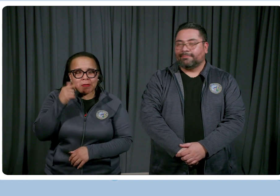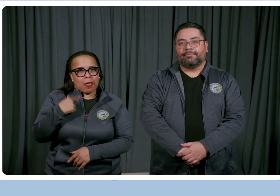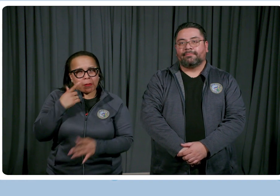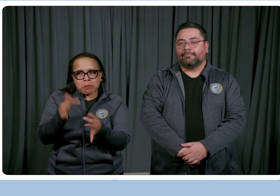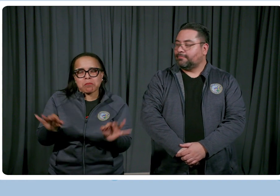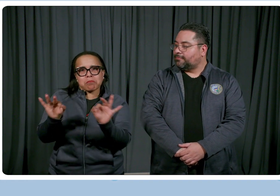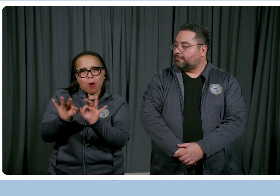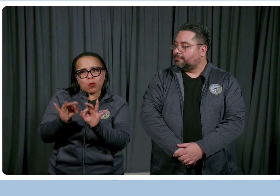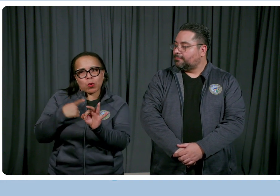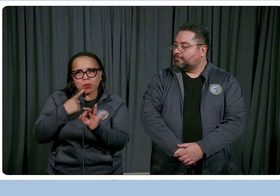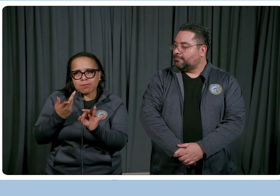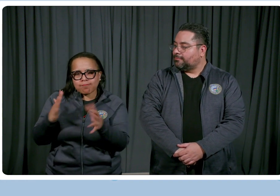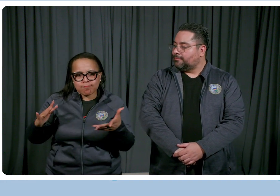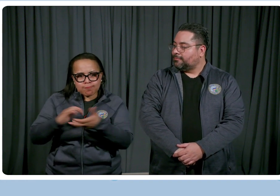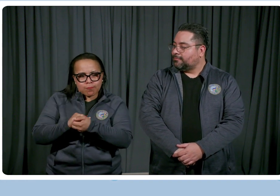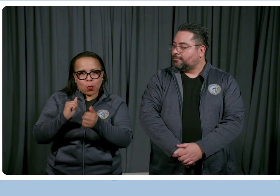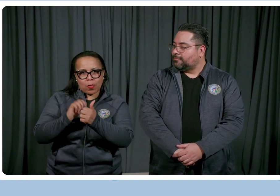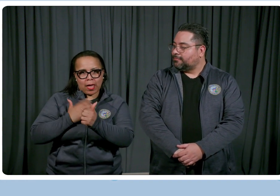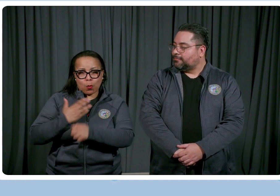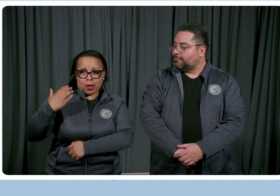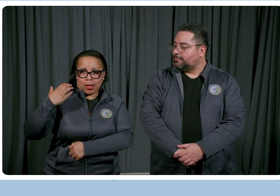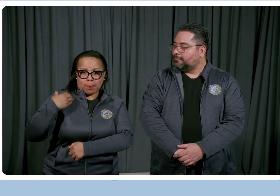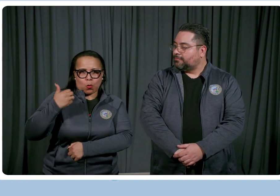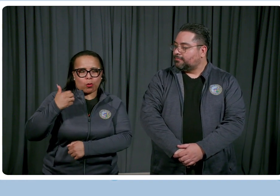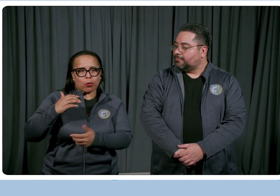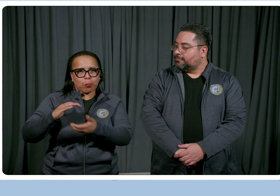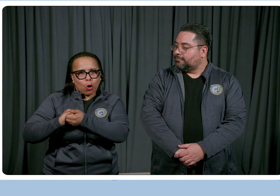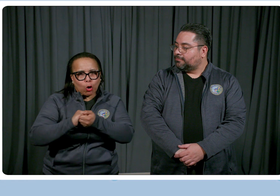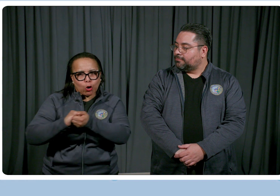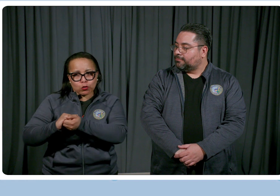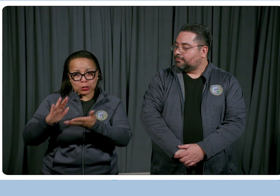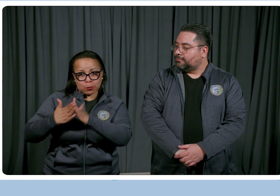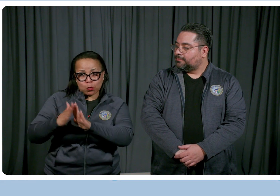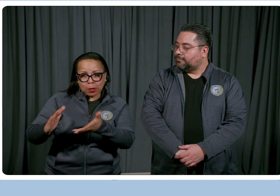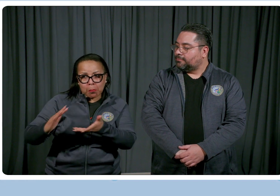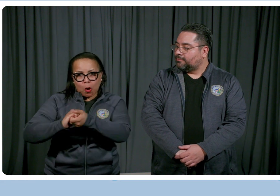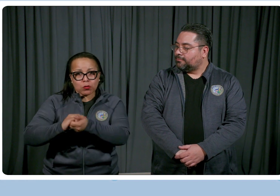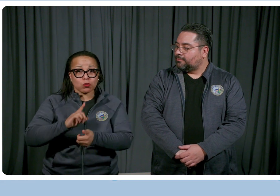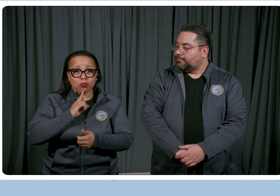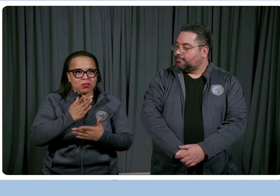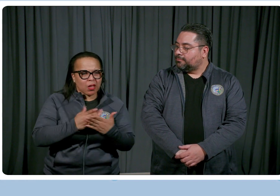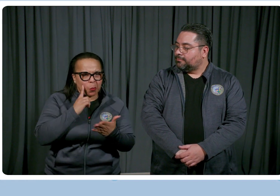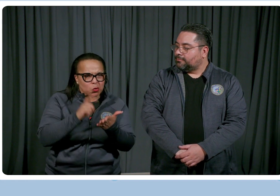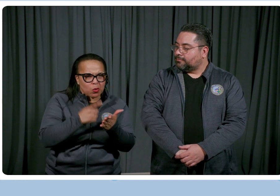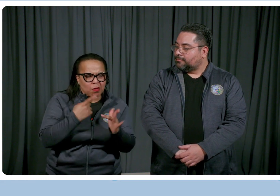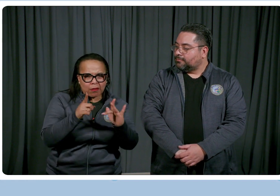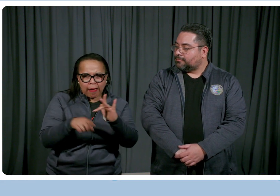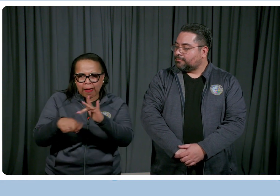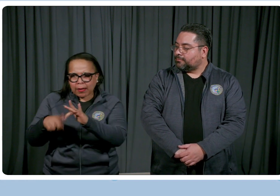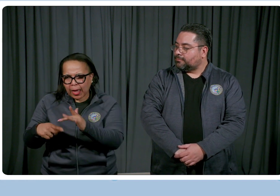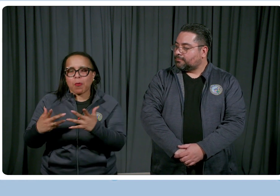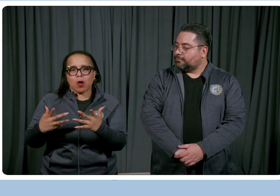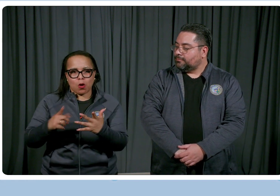it's important that we, collaborate with our employer partners or our community partners to maybe fill in gaps that we